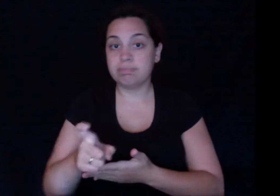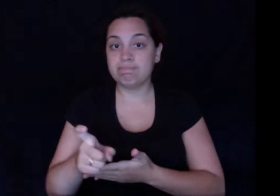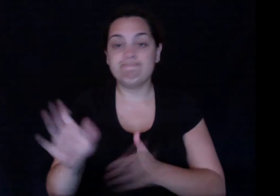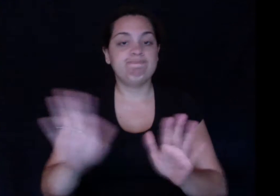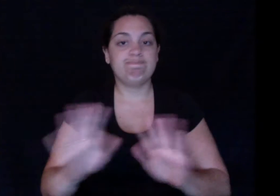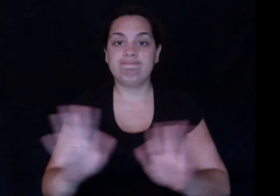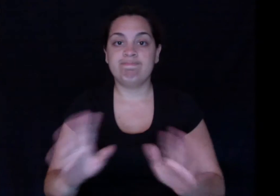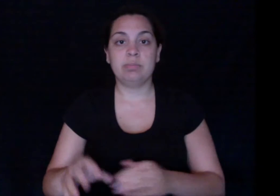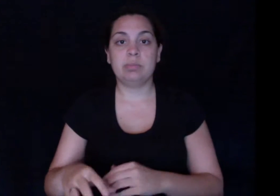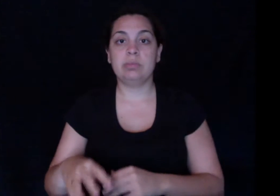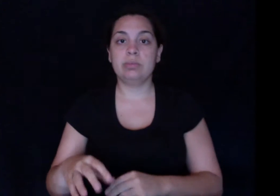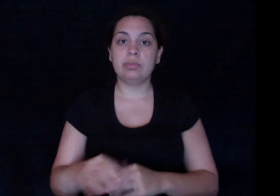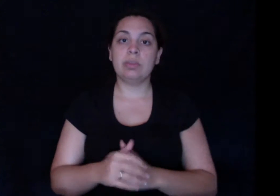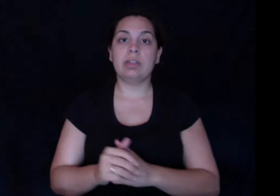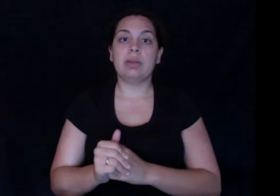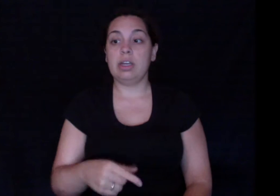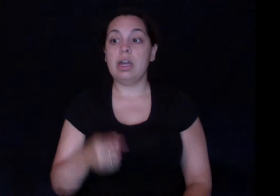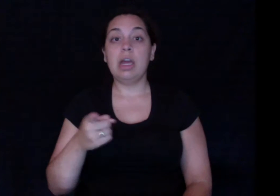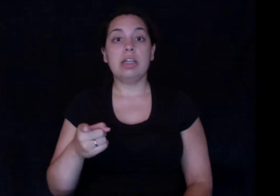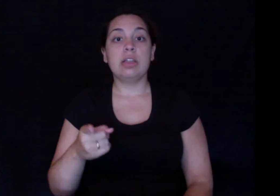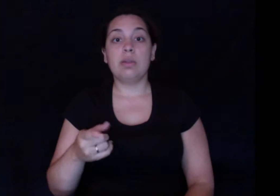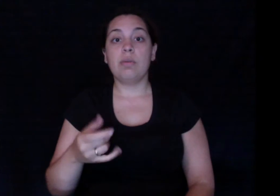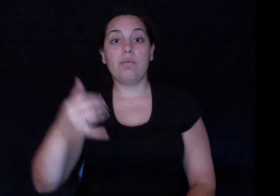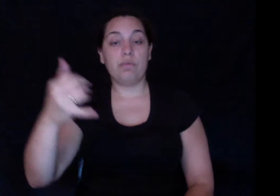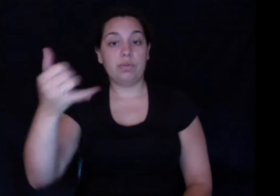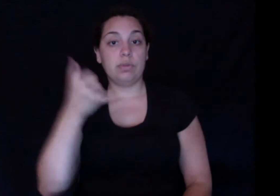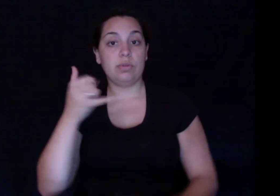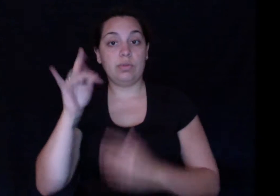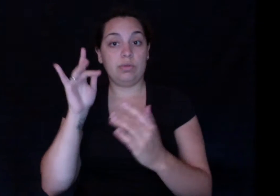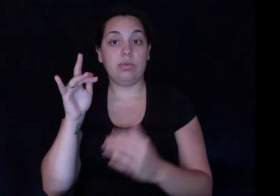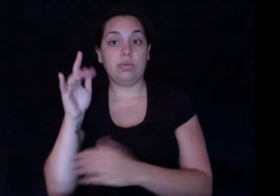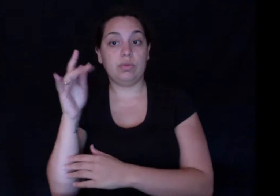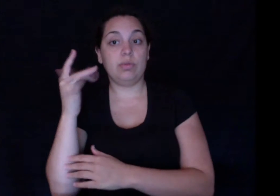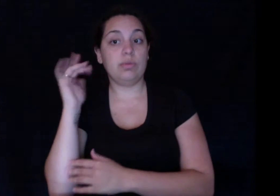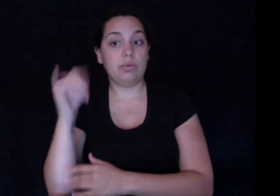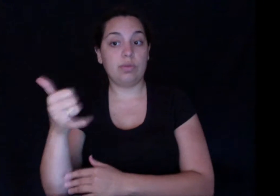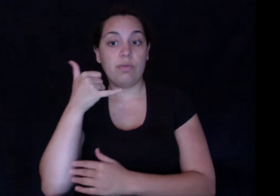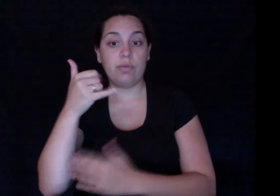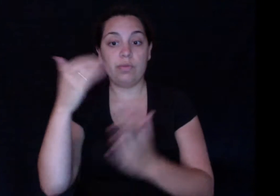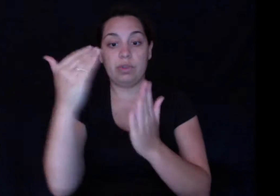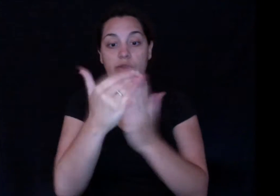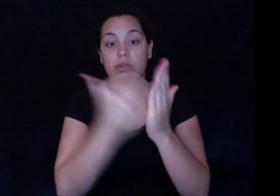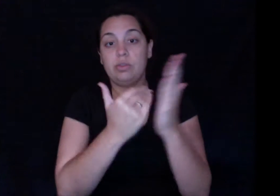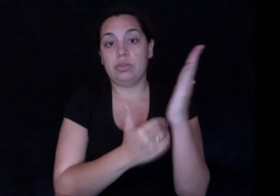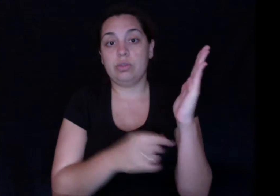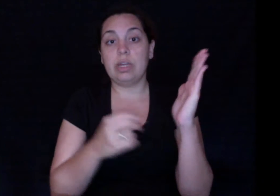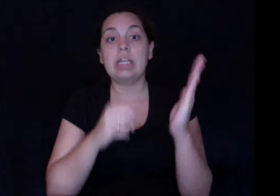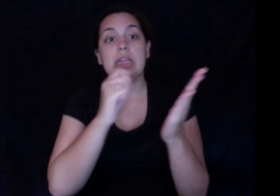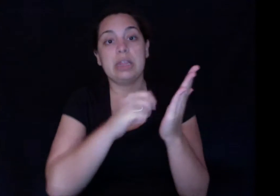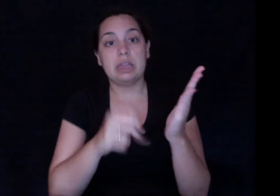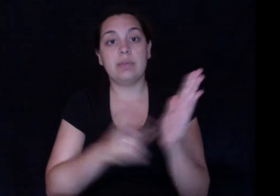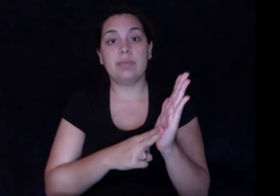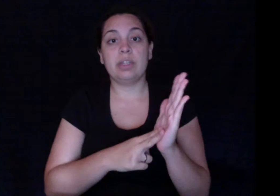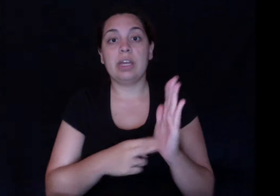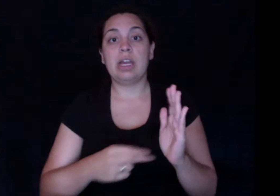This episode is brought to you by Ting. Nobody is a fan of major mobile providers, their overages and ridiculous long-term contracts. But Ting is